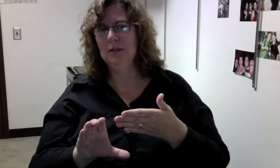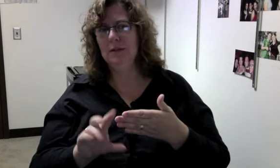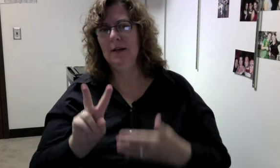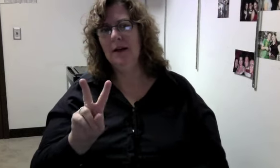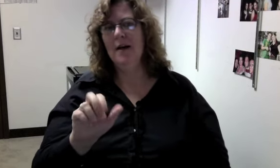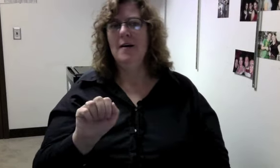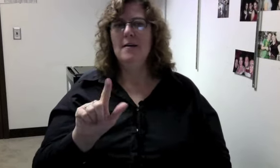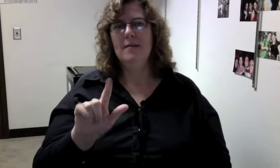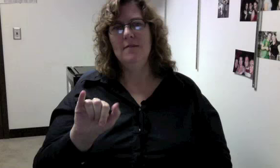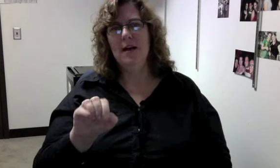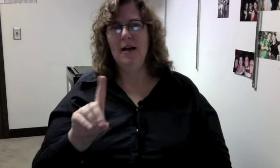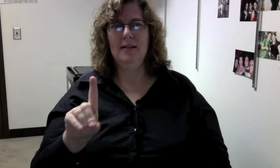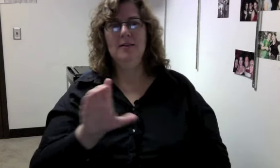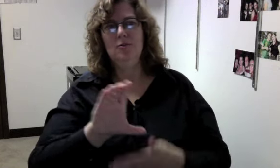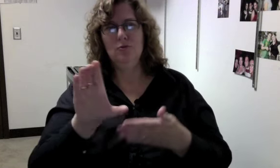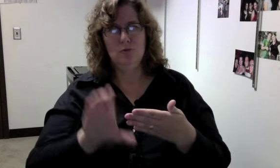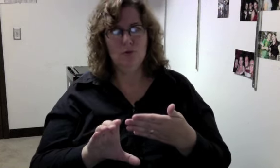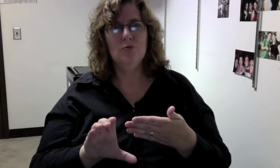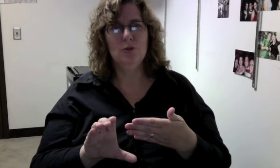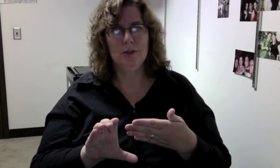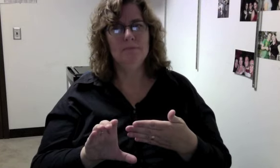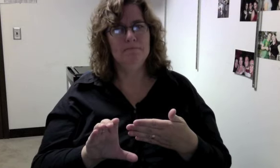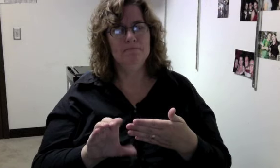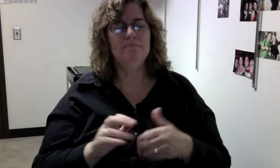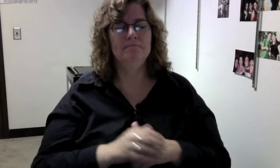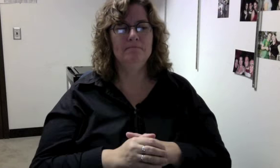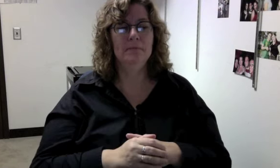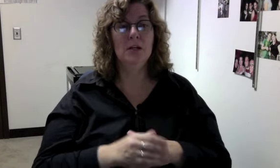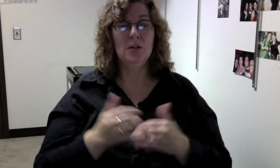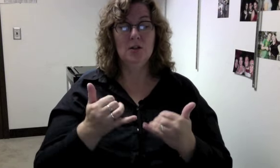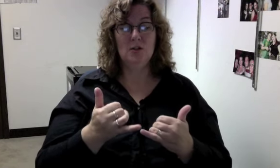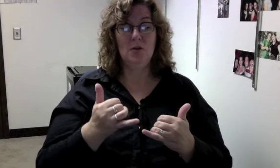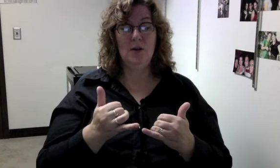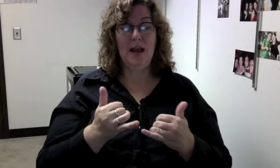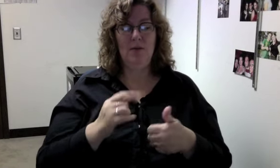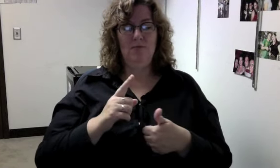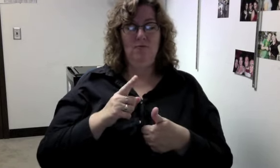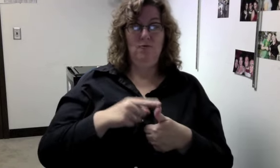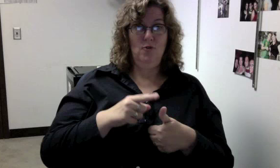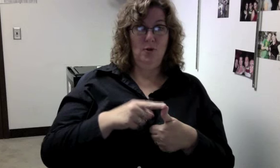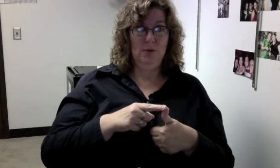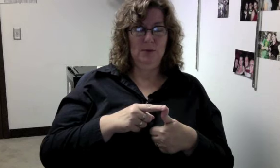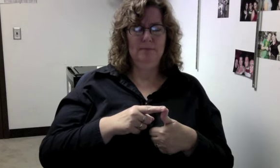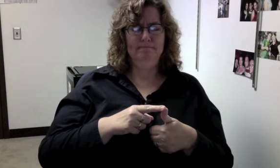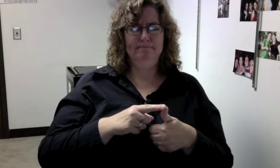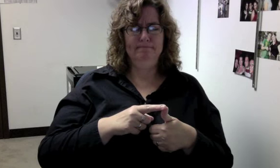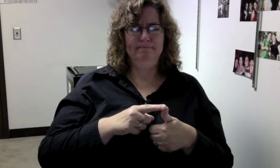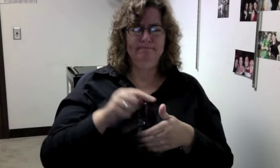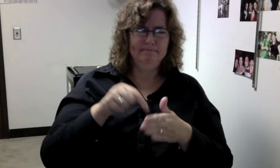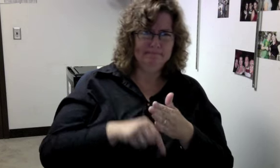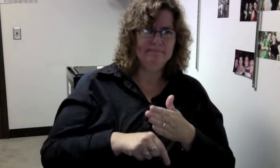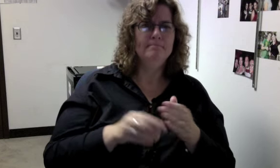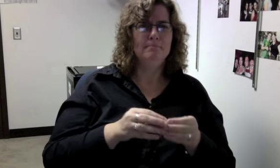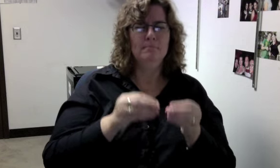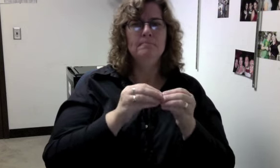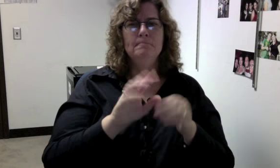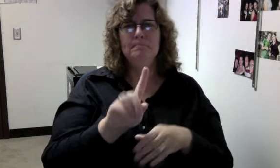So let's look at these steps in more detail. The first one, problem or question. You're going to develop a question or a problem that can be solved